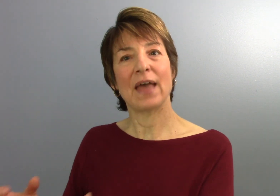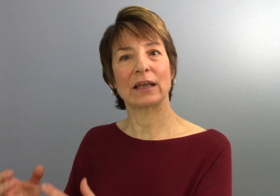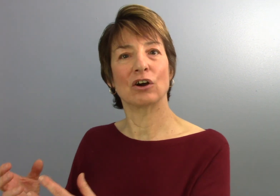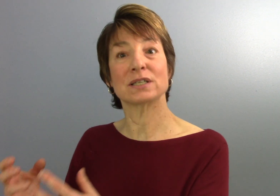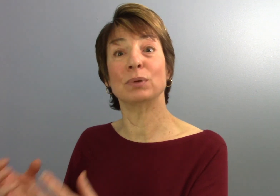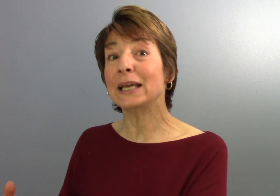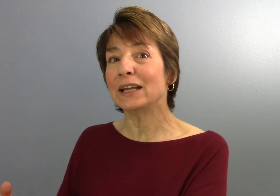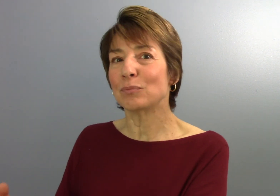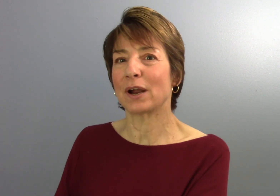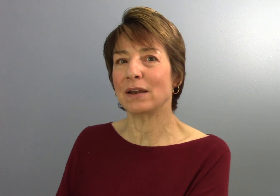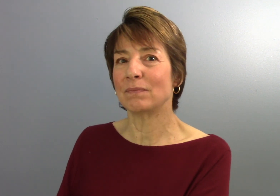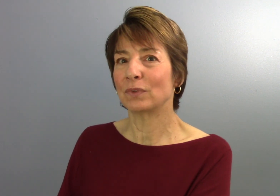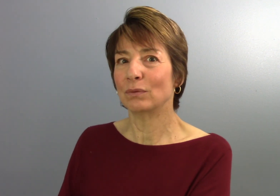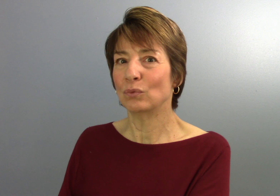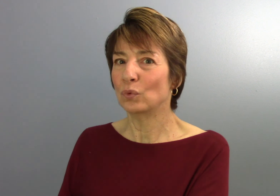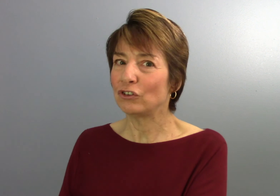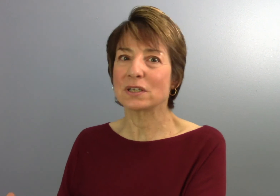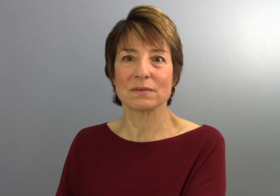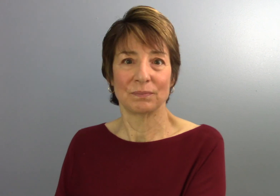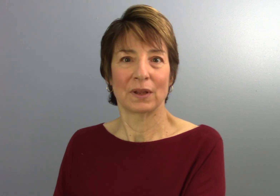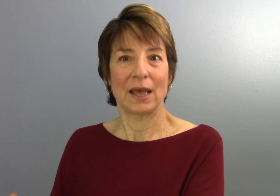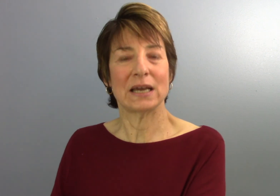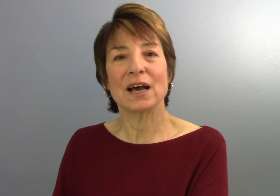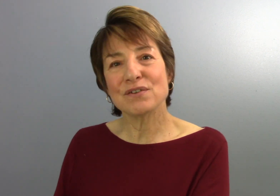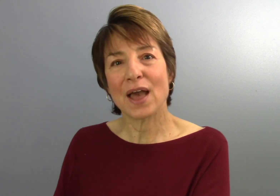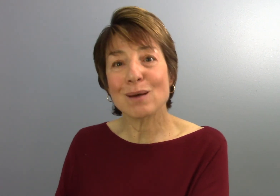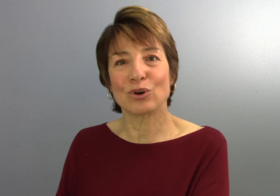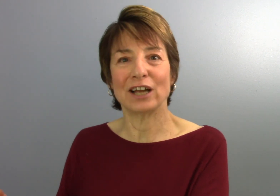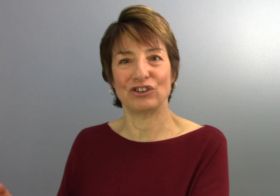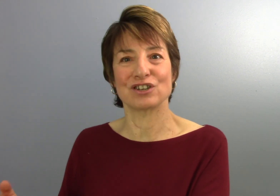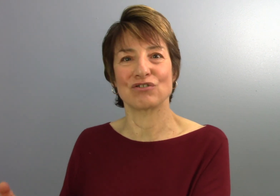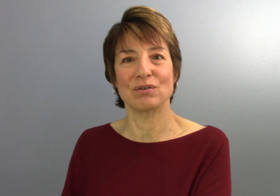can cause bleeding in the brain, which is a kind of hemorrhagic stroke.